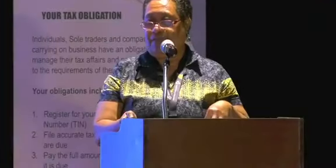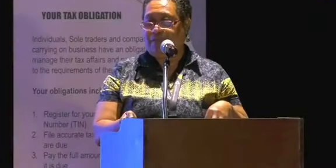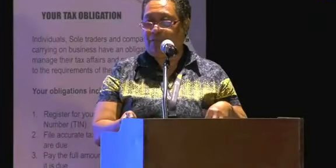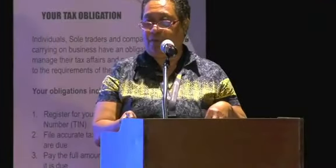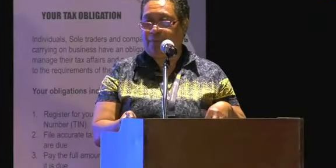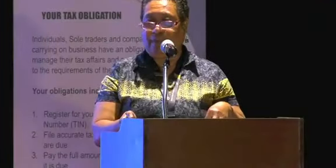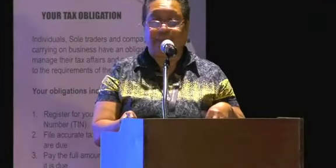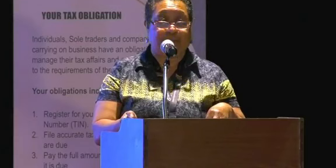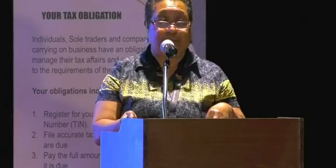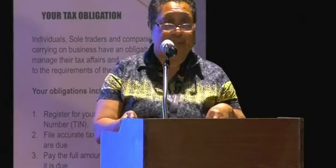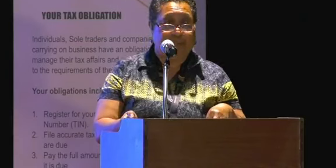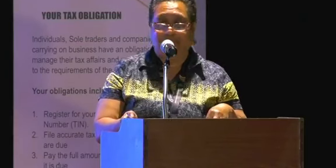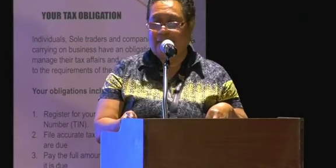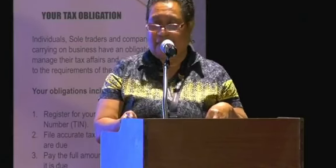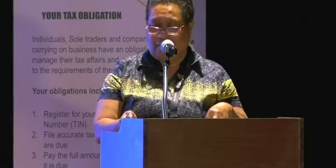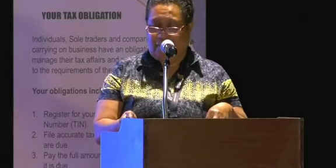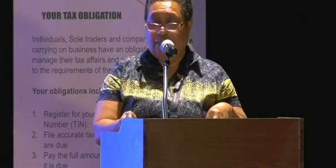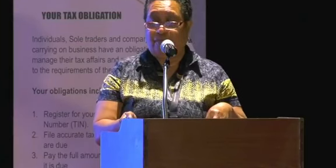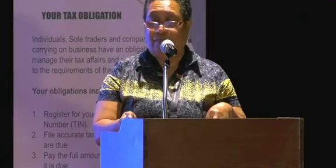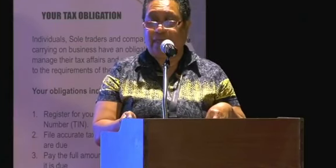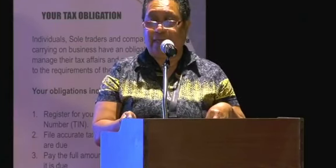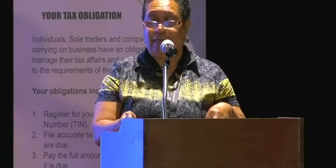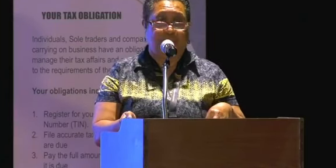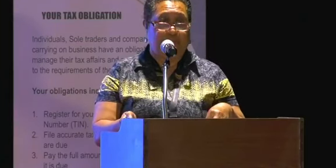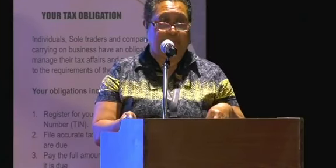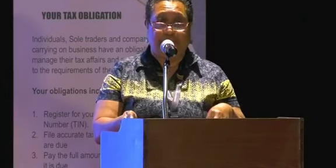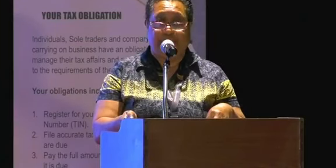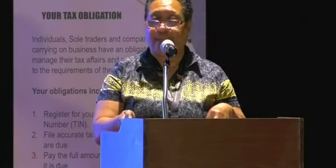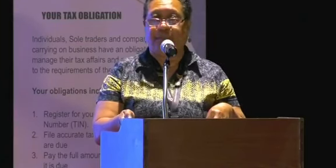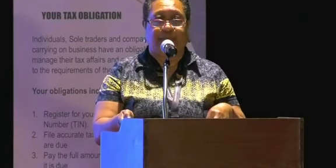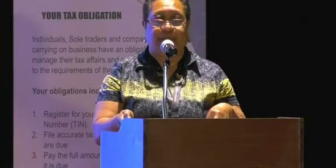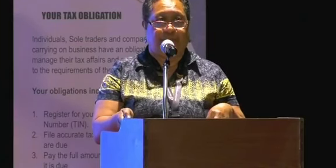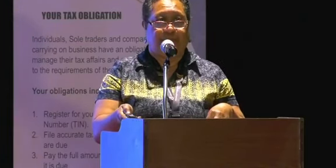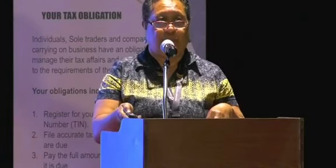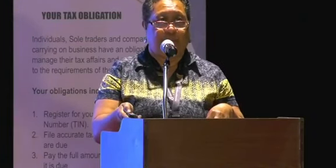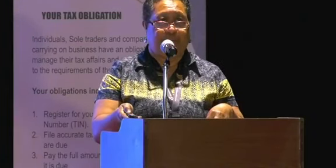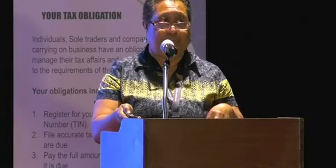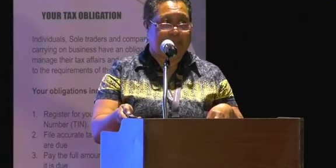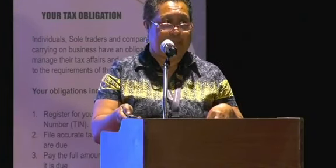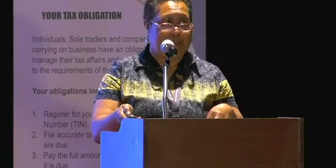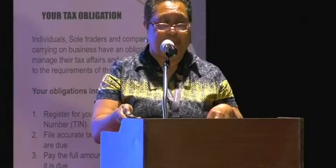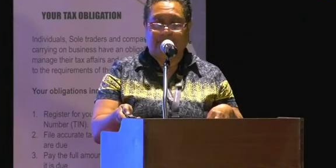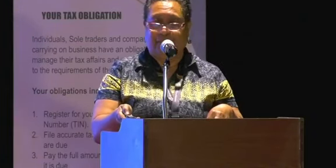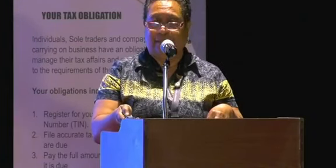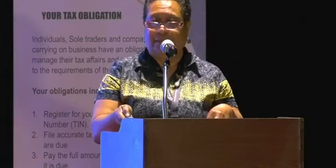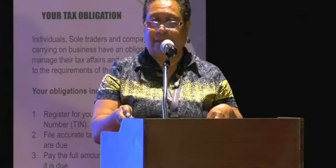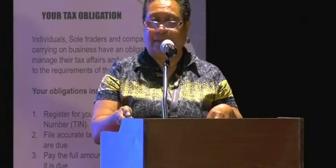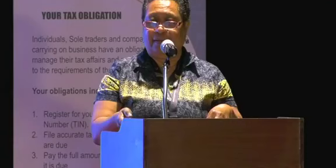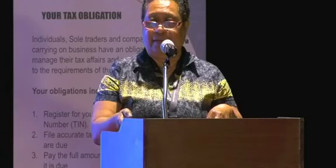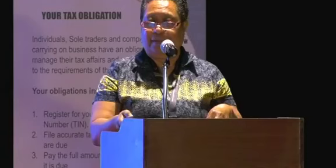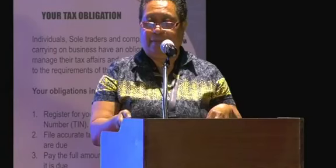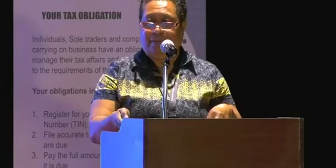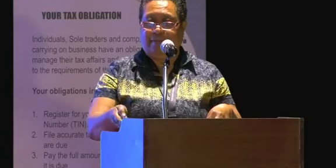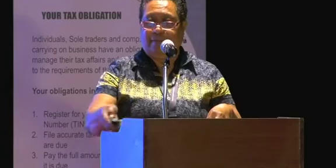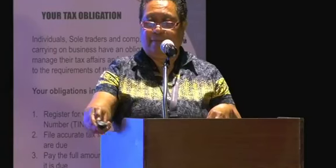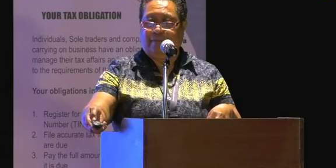Okay, the first topic, as I said, is on filing and payment requirements.